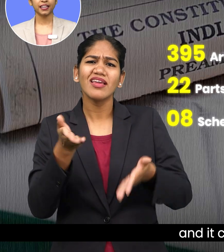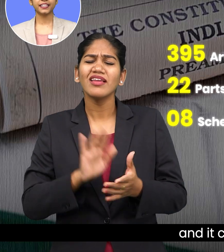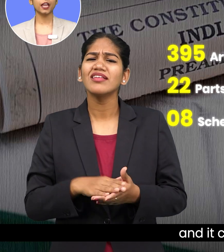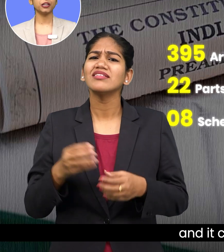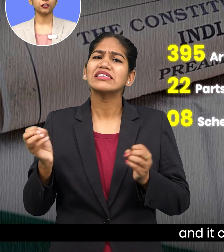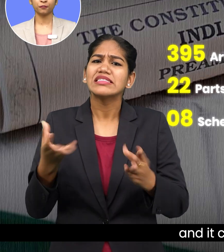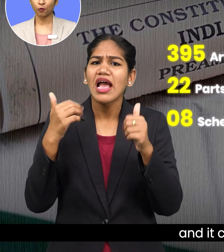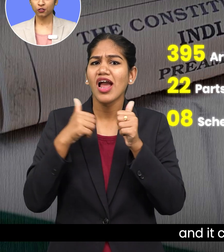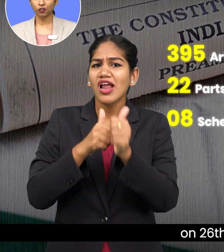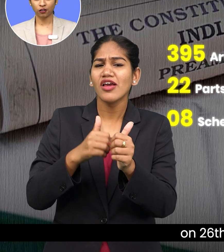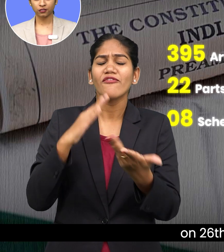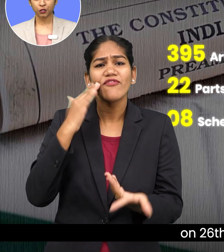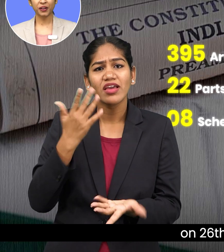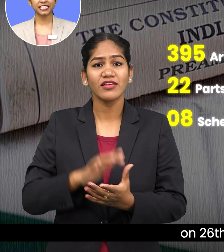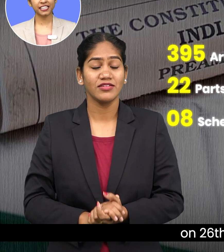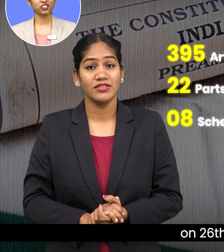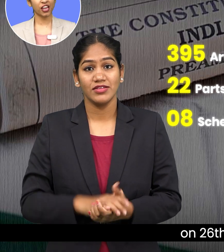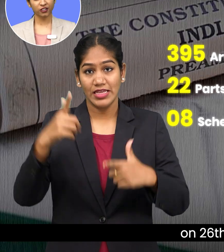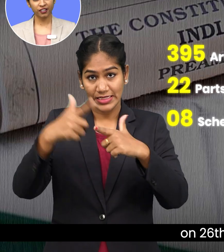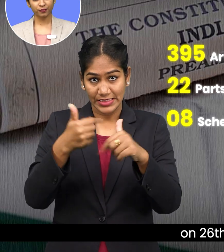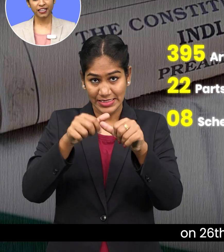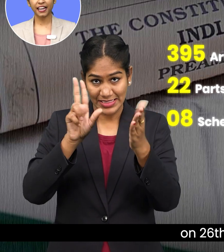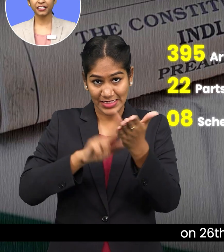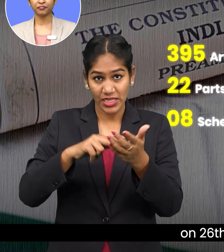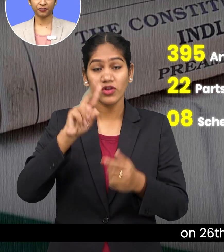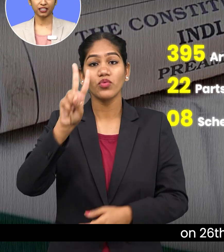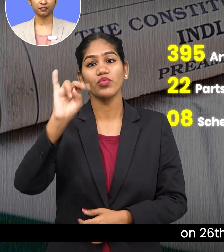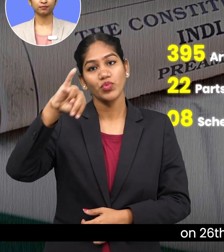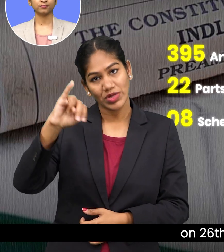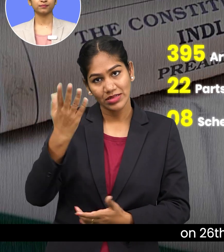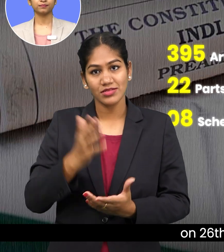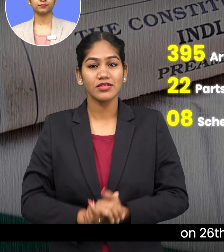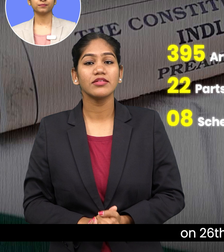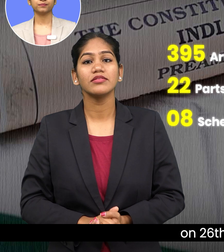and it came into force on 26 January 1950.